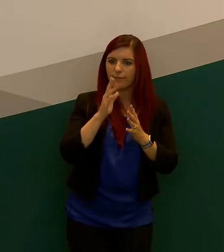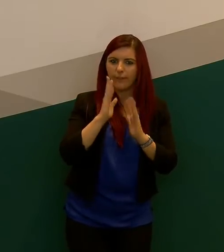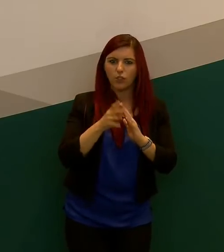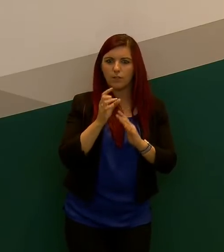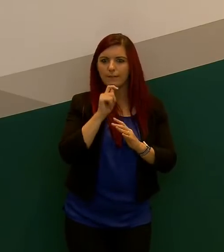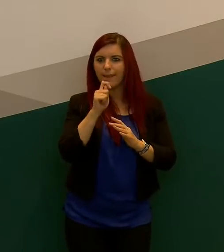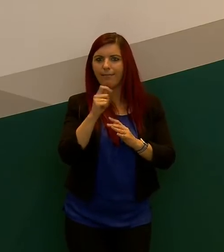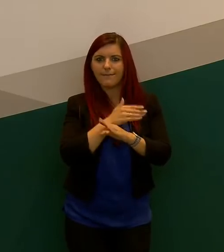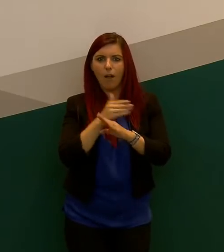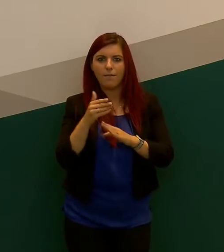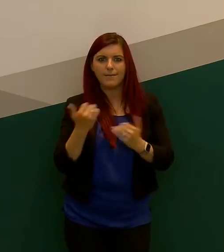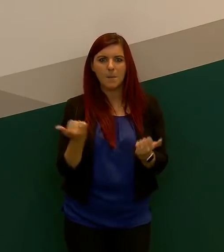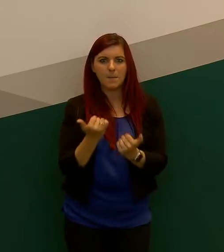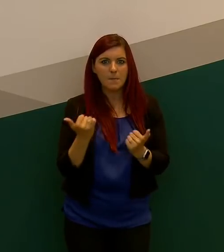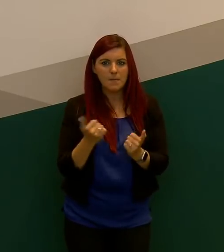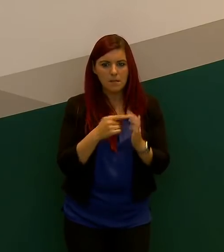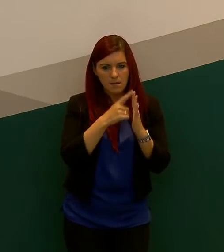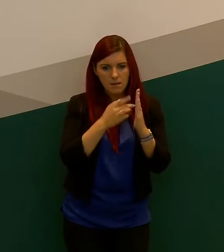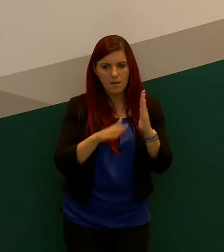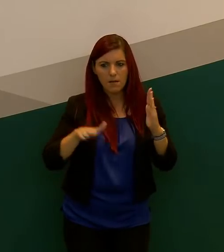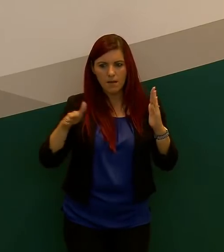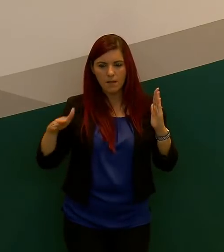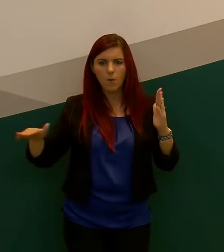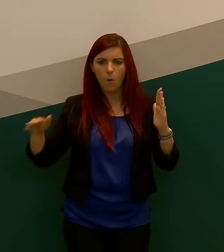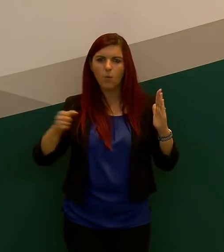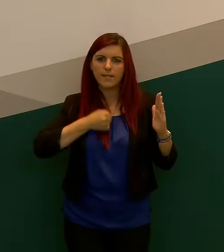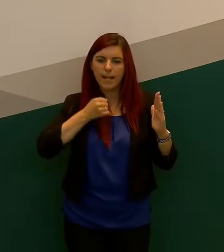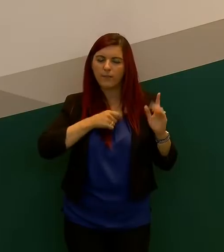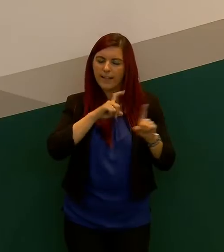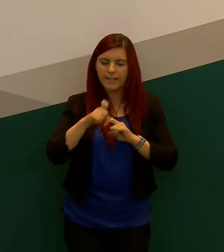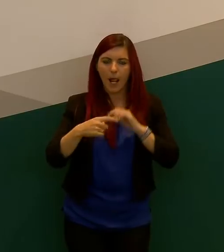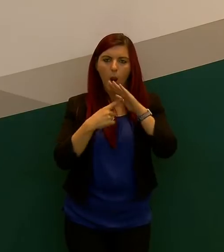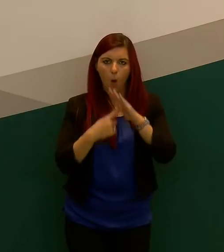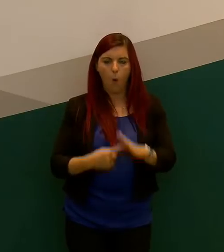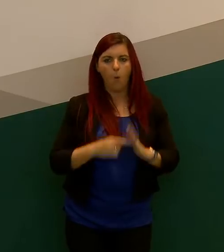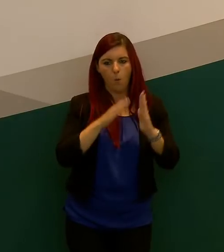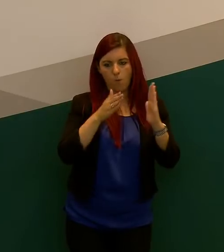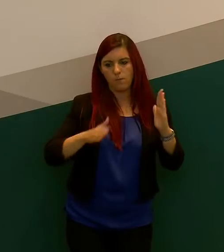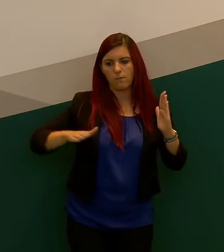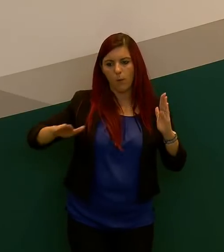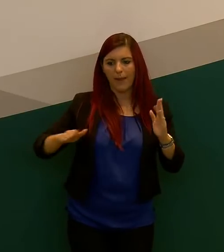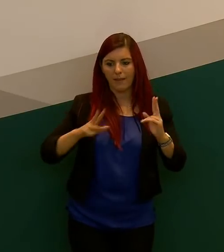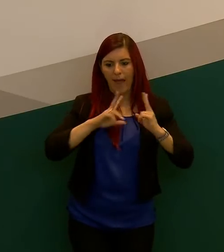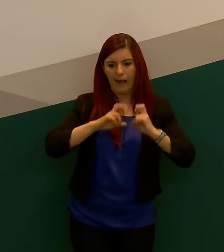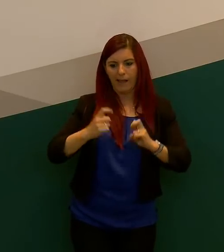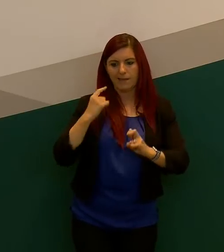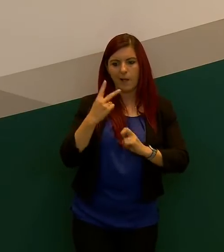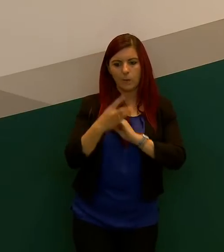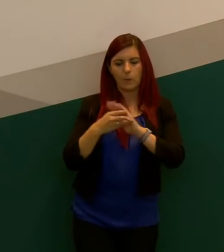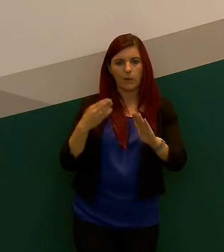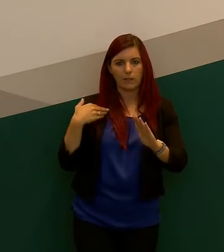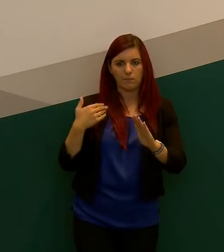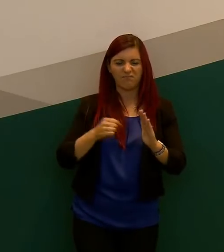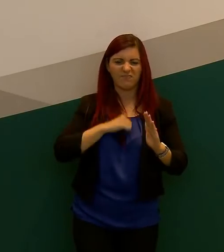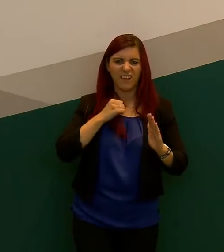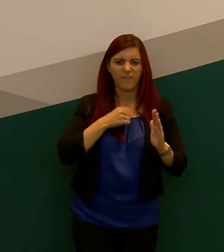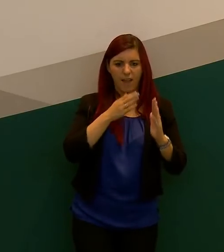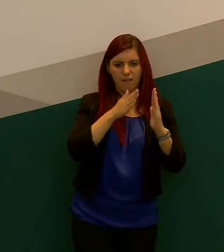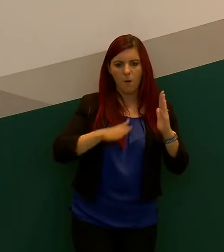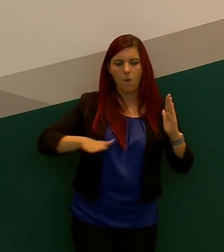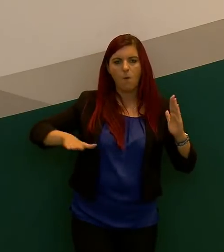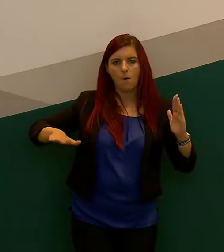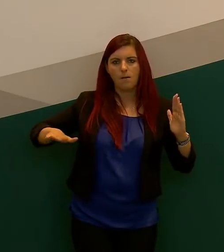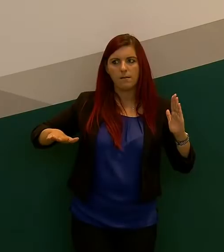way. We're satisfied that this remains at a very low and reducing ebb, if I can put it that way, in terms